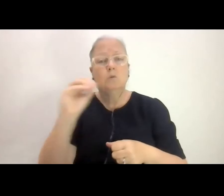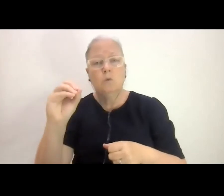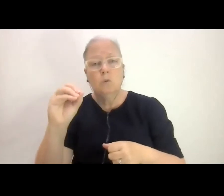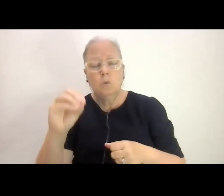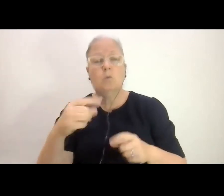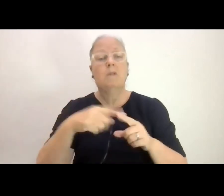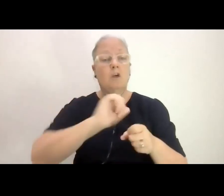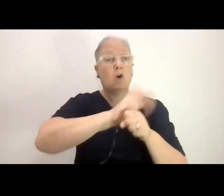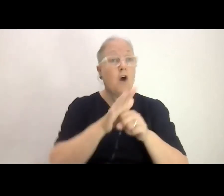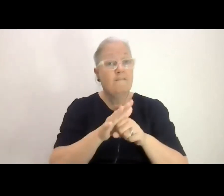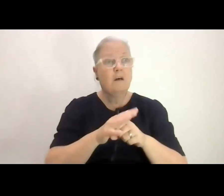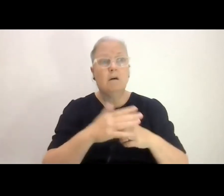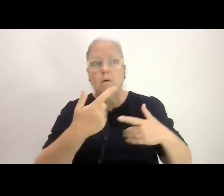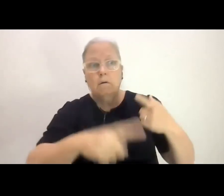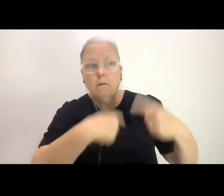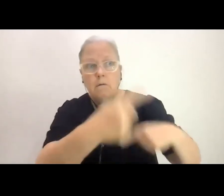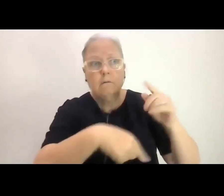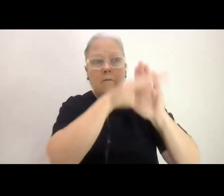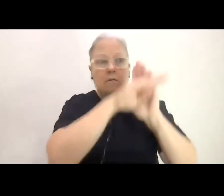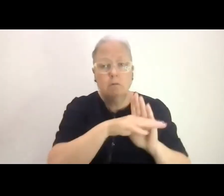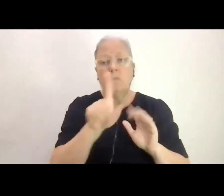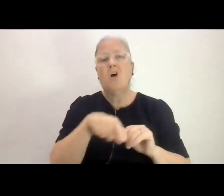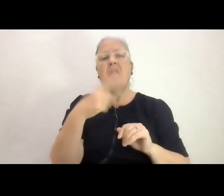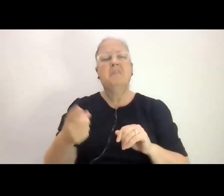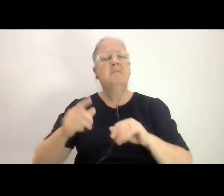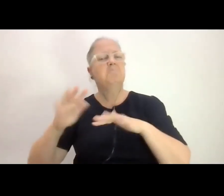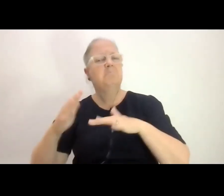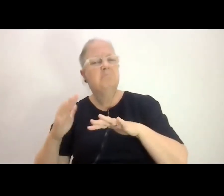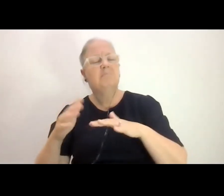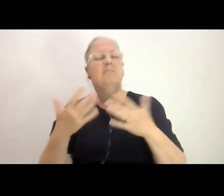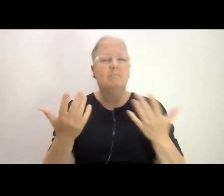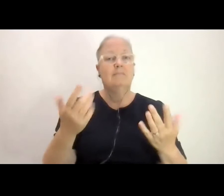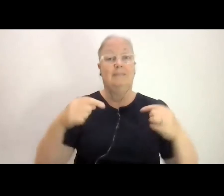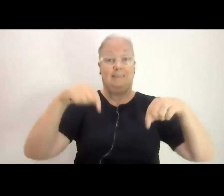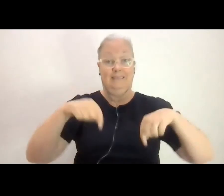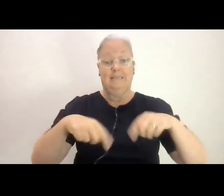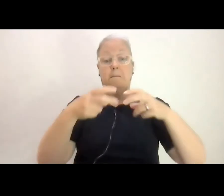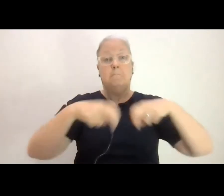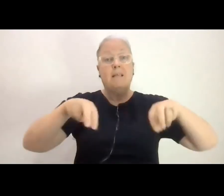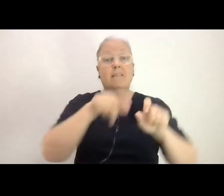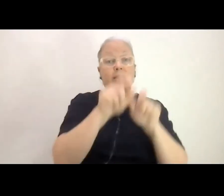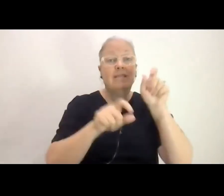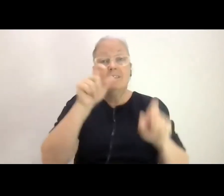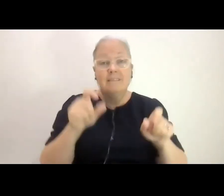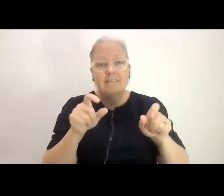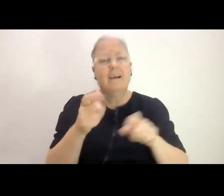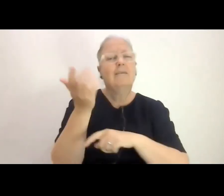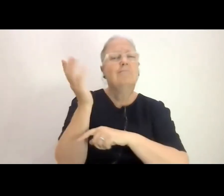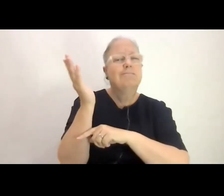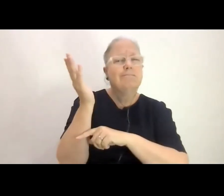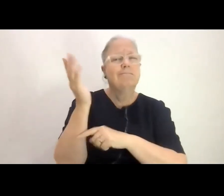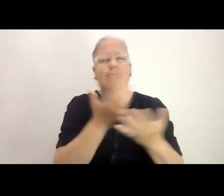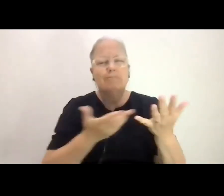others not so much. And so we really want to take this time in this panel to really show how crucial civil